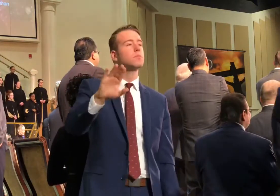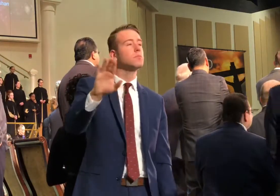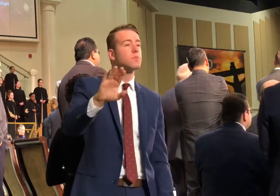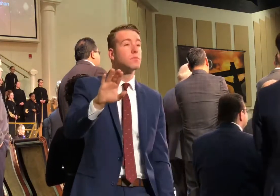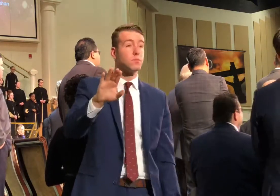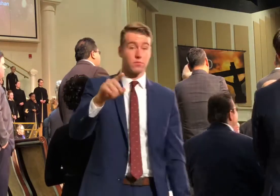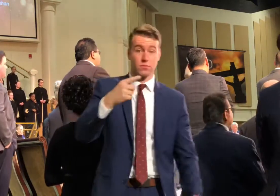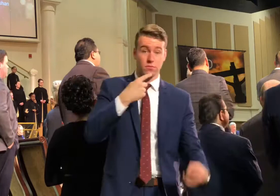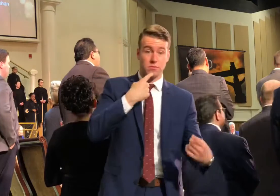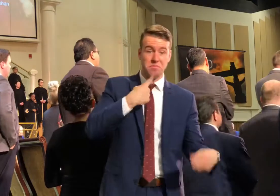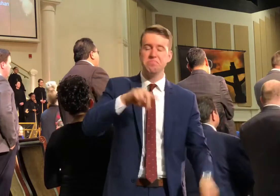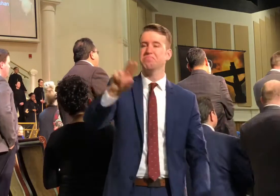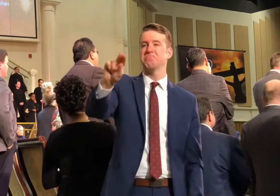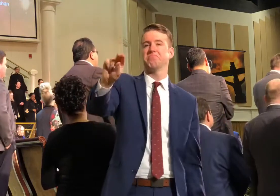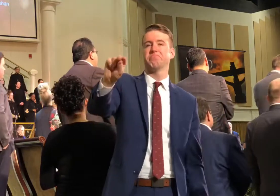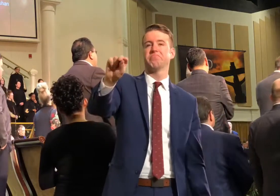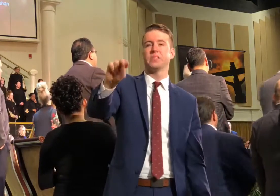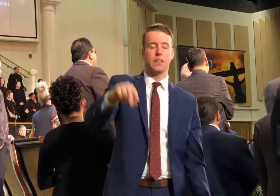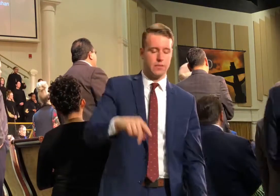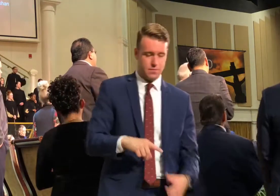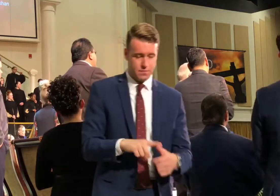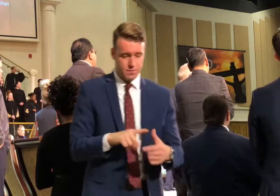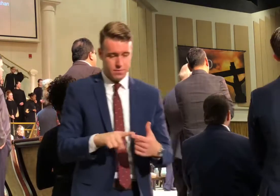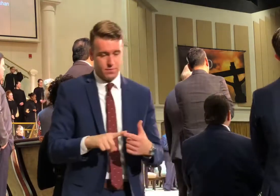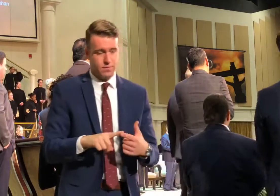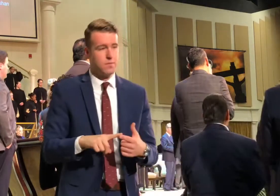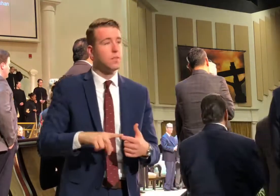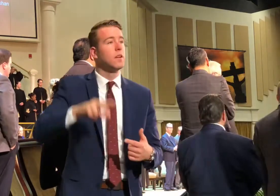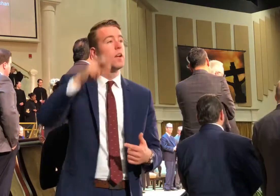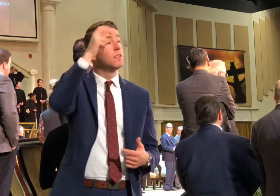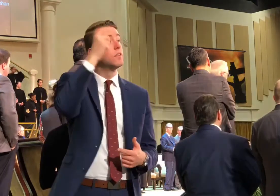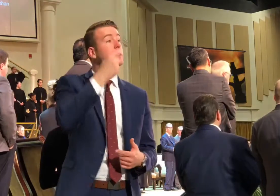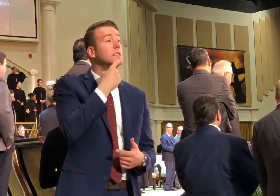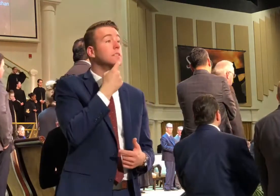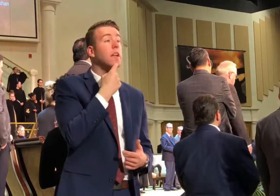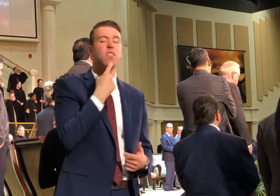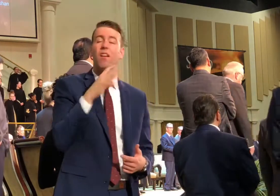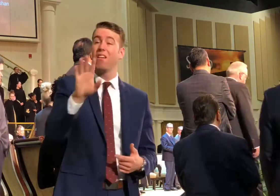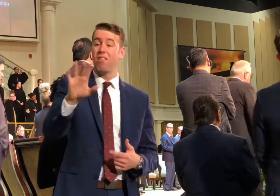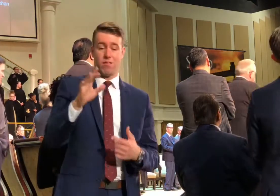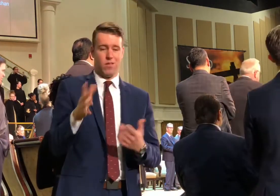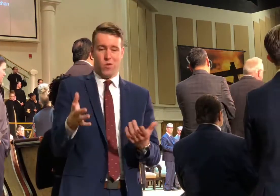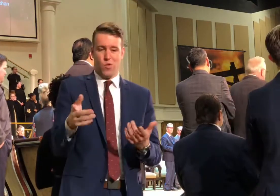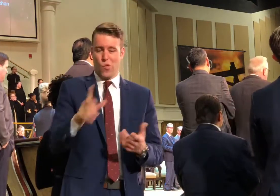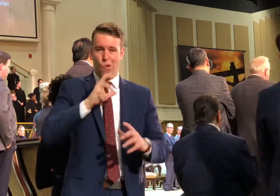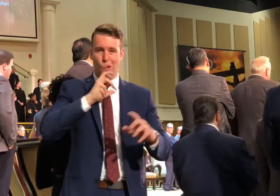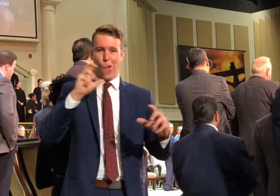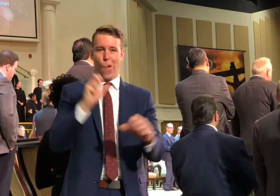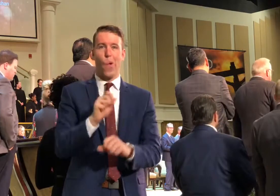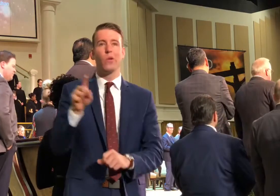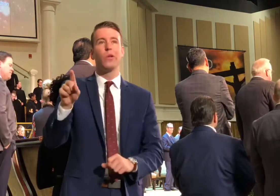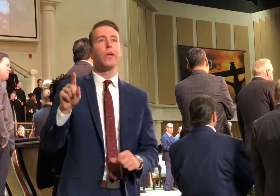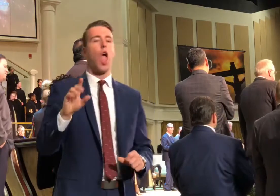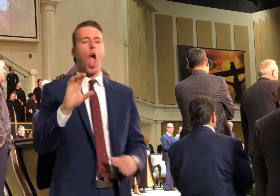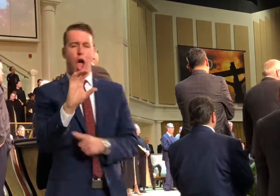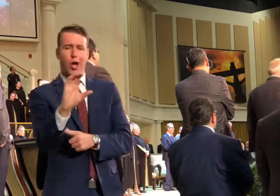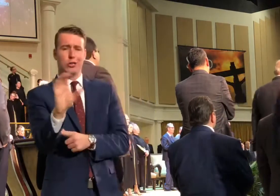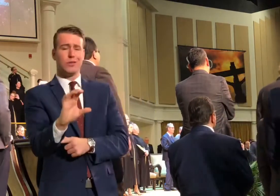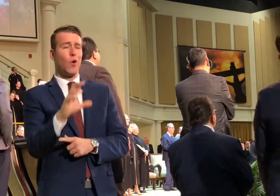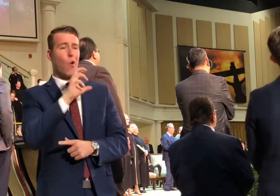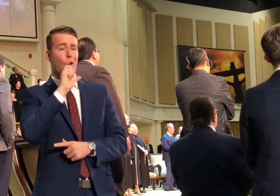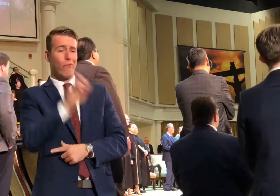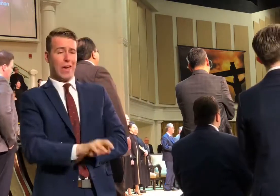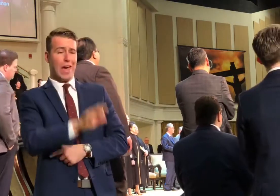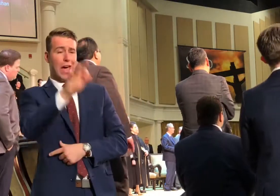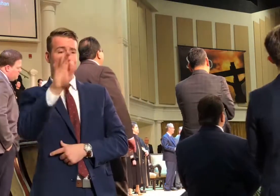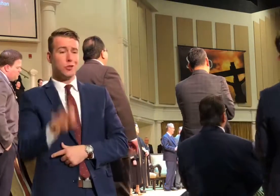we're not going to make it. That he has told us that we're just a bunch of old conservative men that